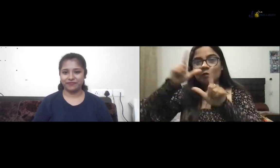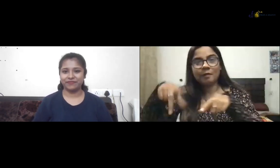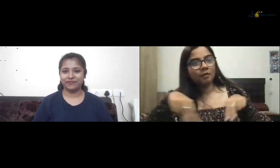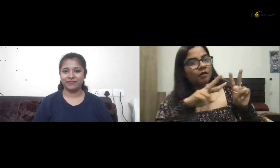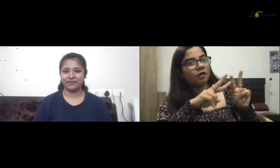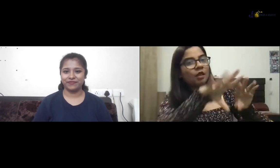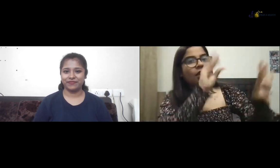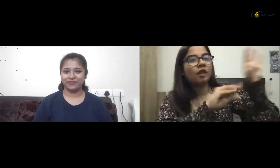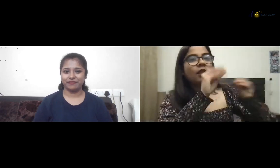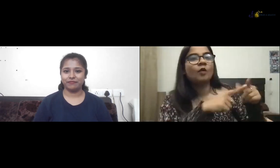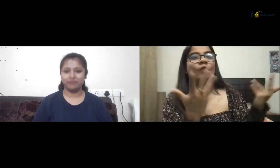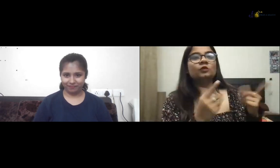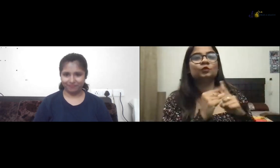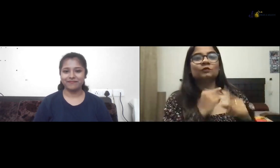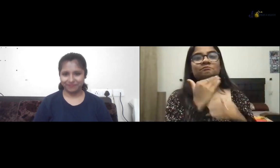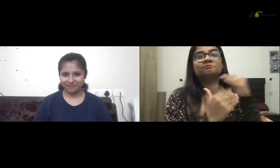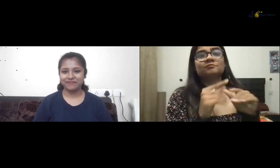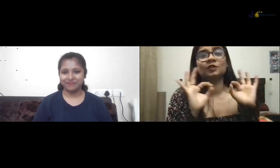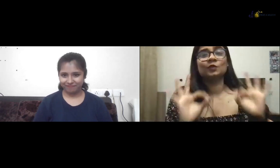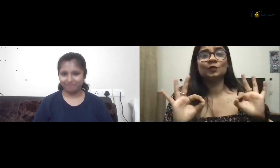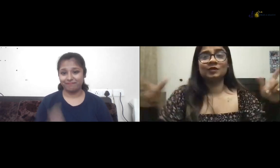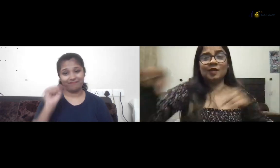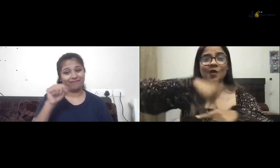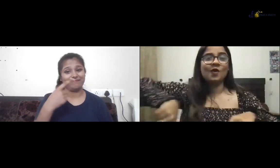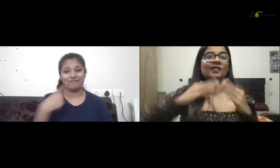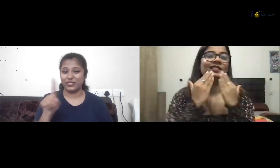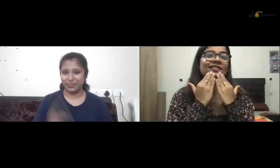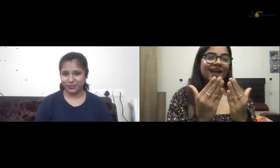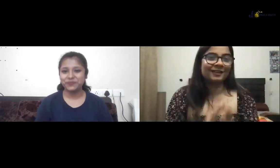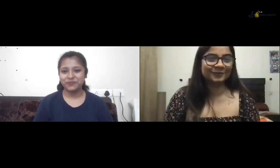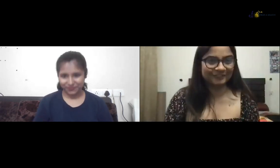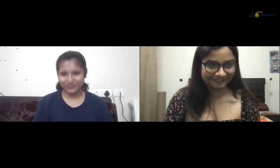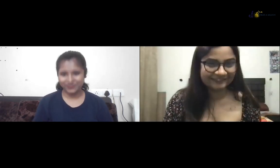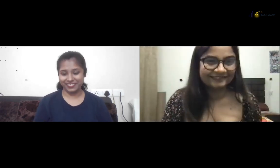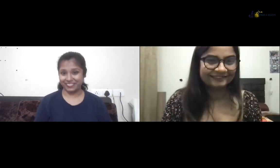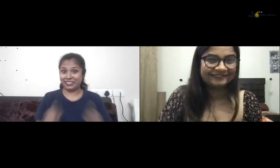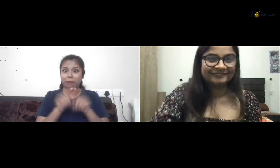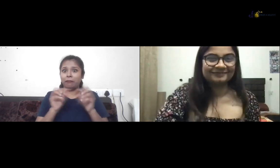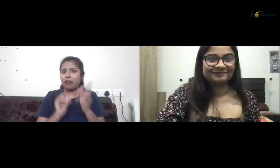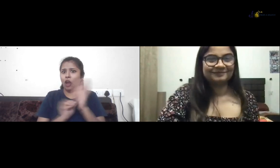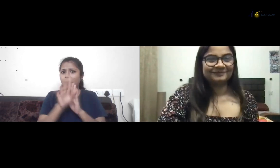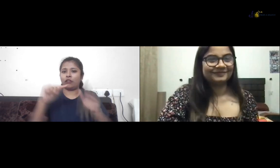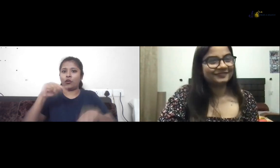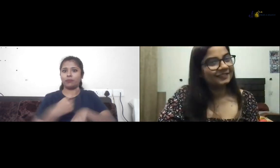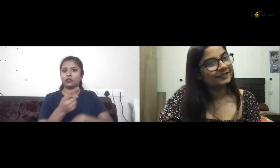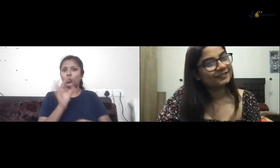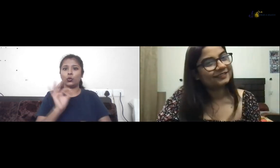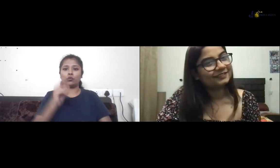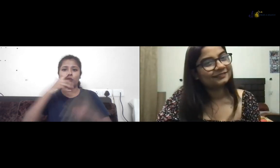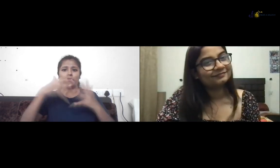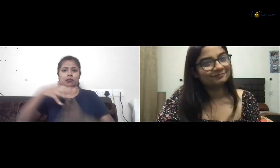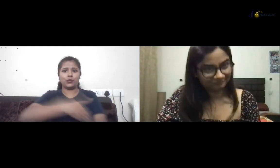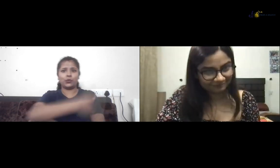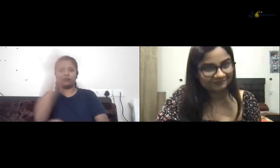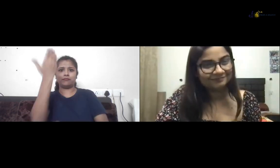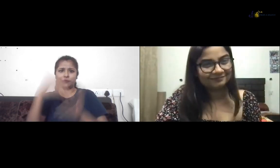that we are judging here, telling them that this what is right, what is wrong. No, but it's for the development of all other people, right?